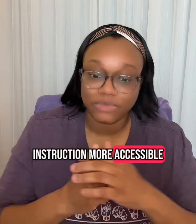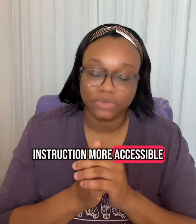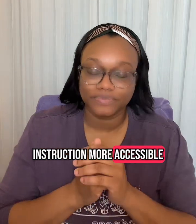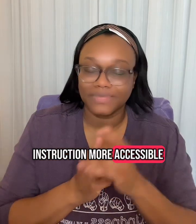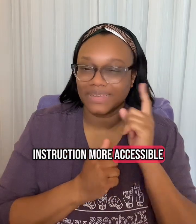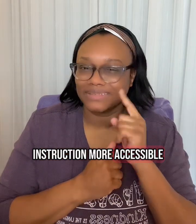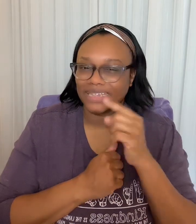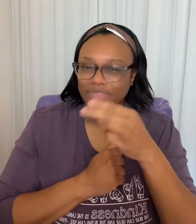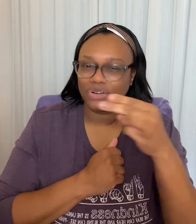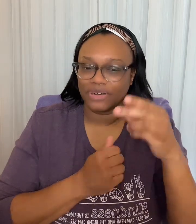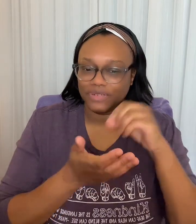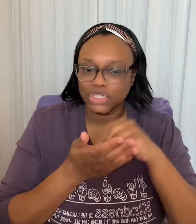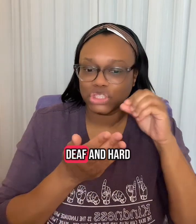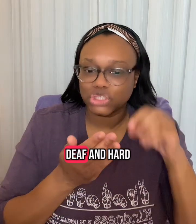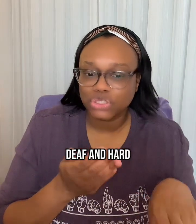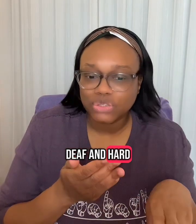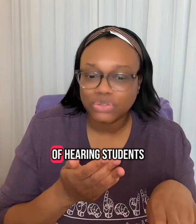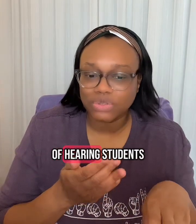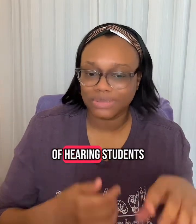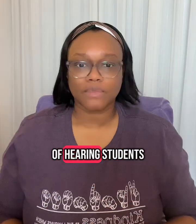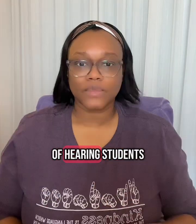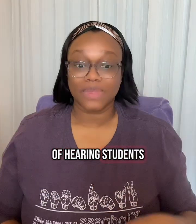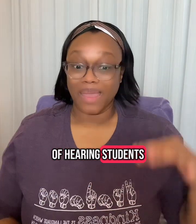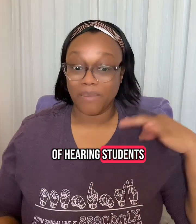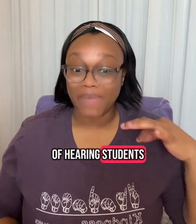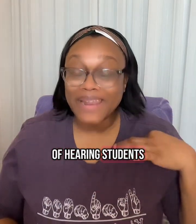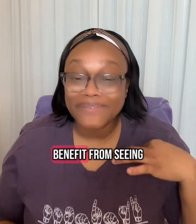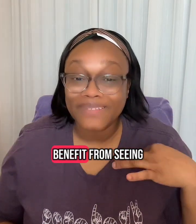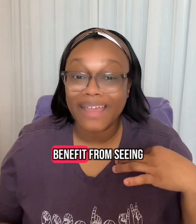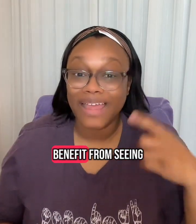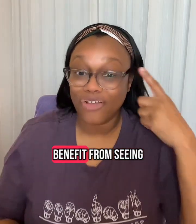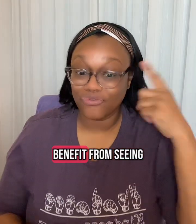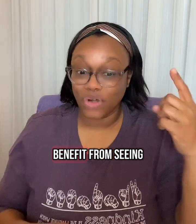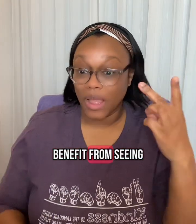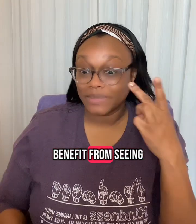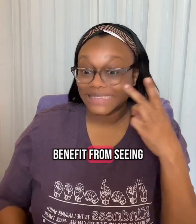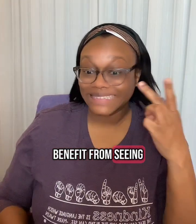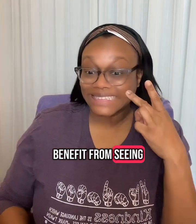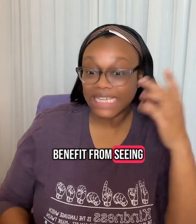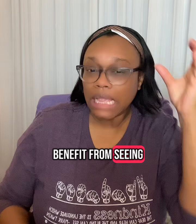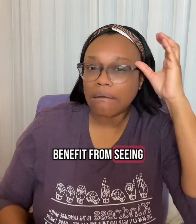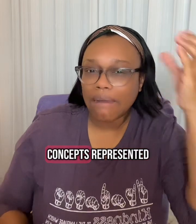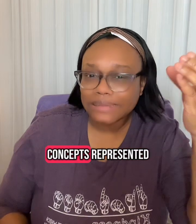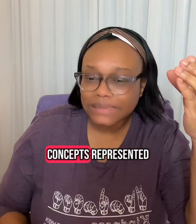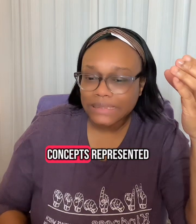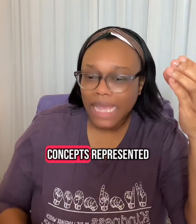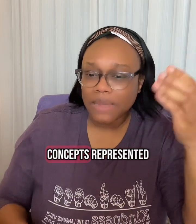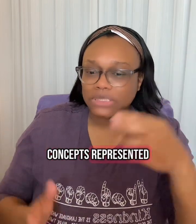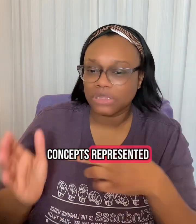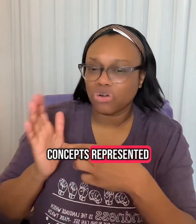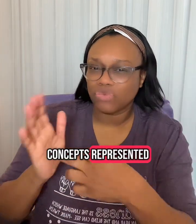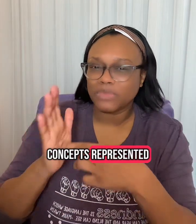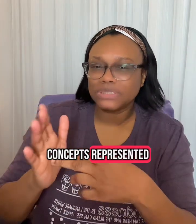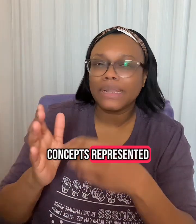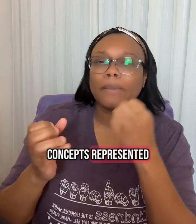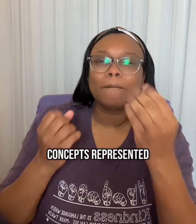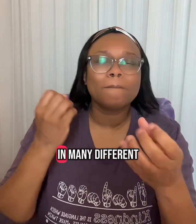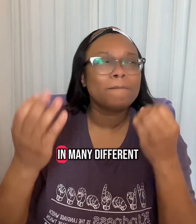accessible. Deaf and hard of hearing students benefit from seeing concepts represented